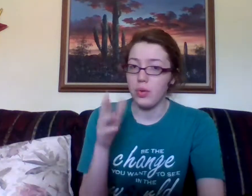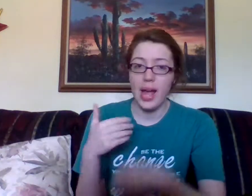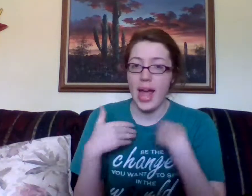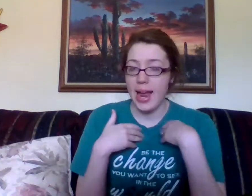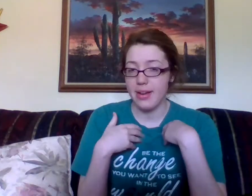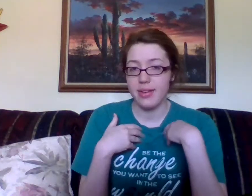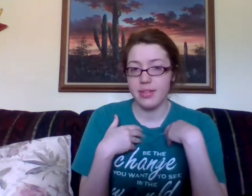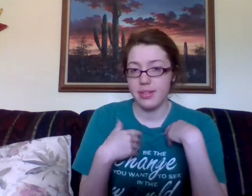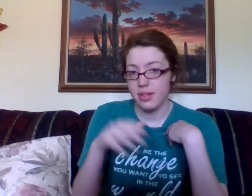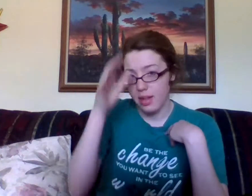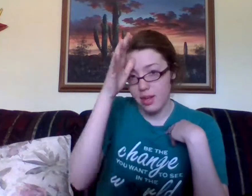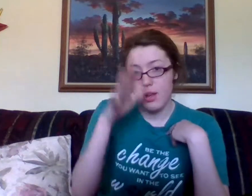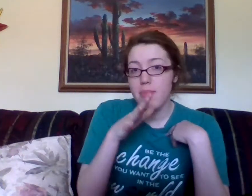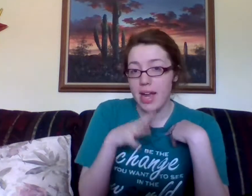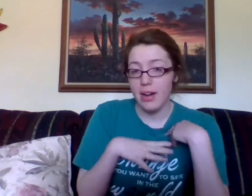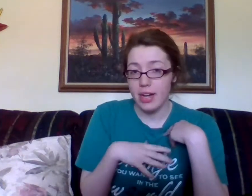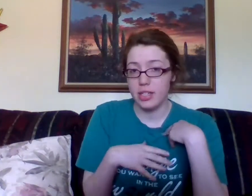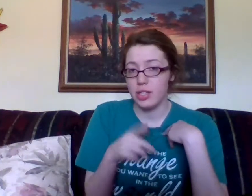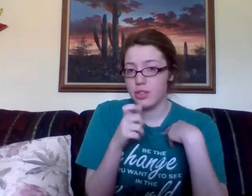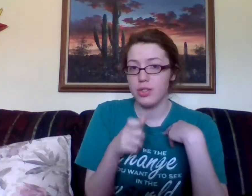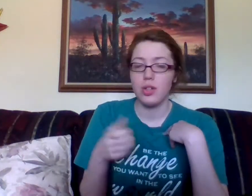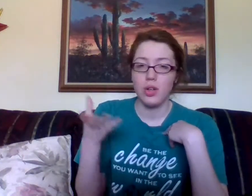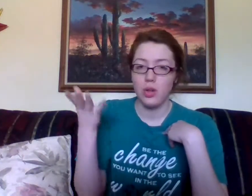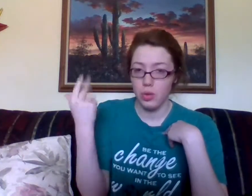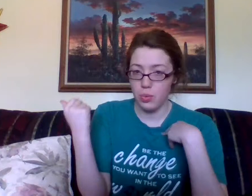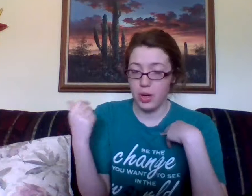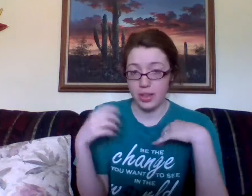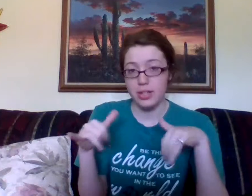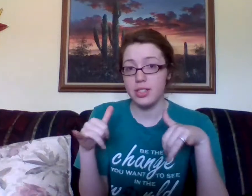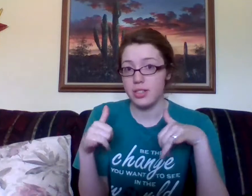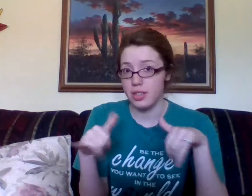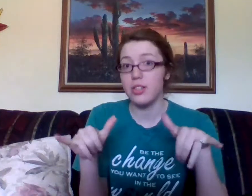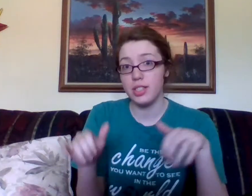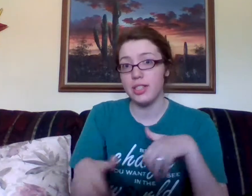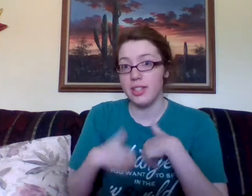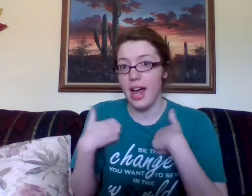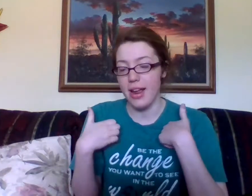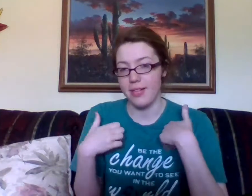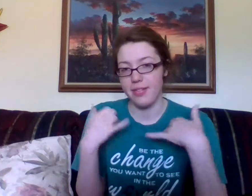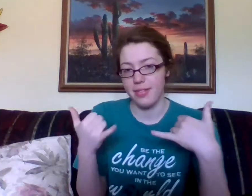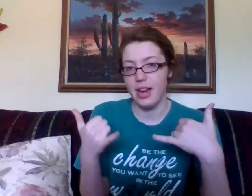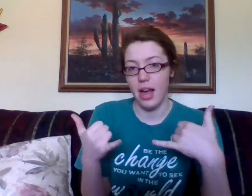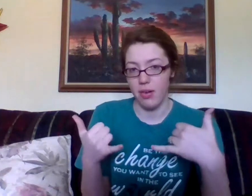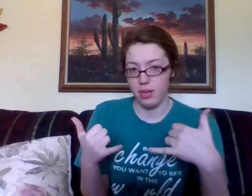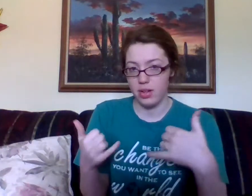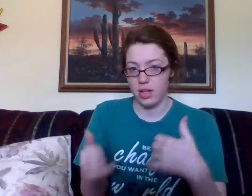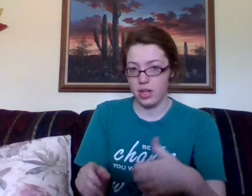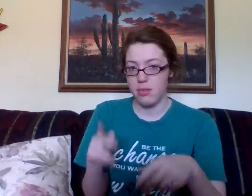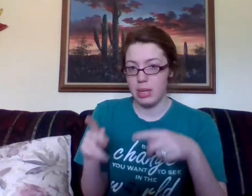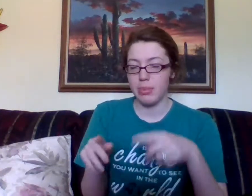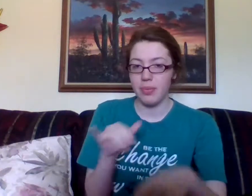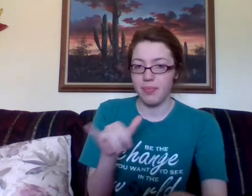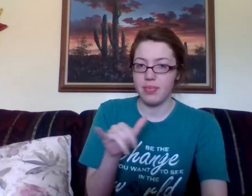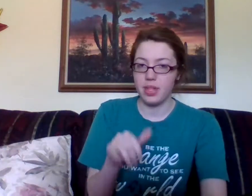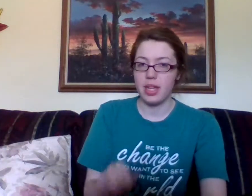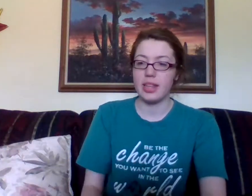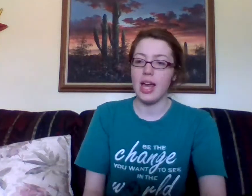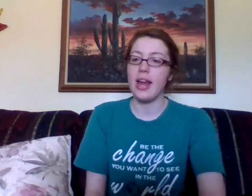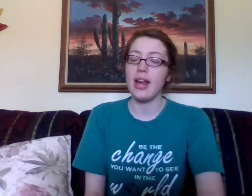had parents who were, they're still alive. now people like that